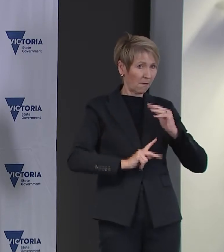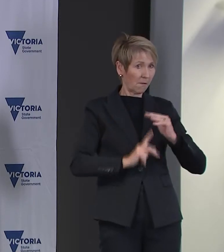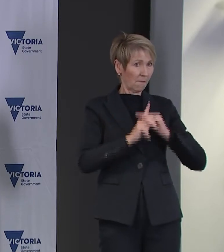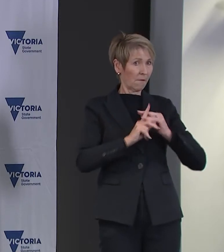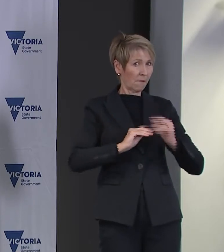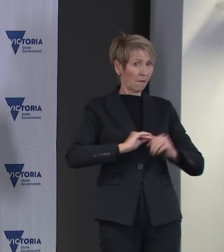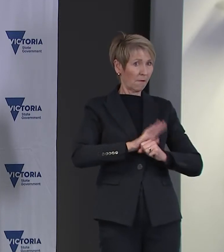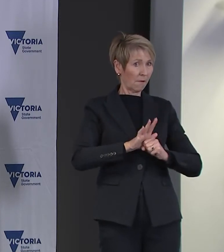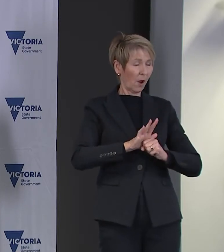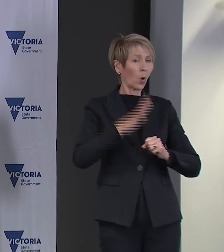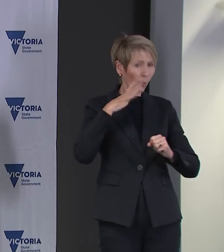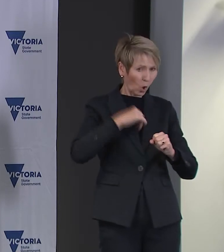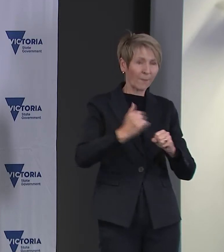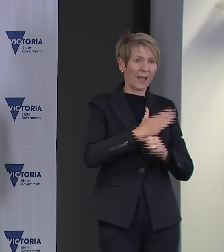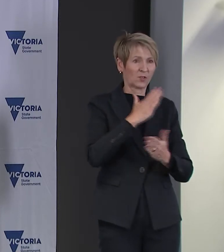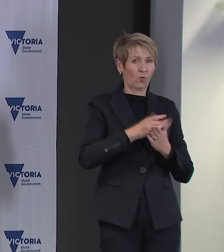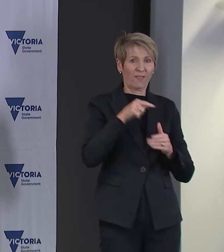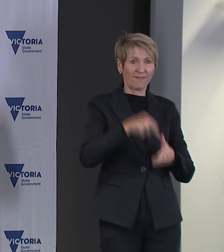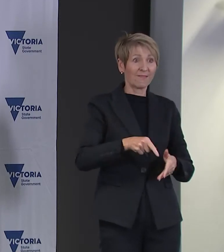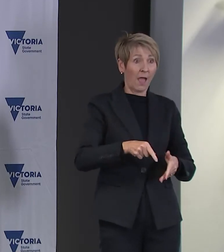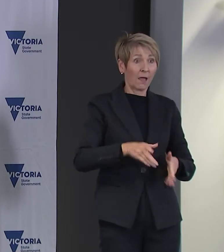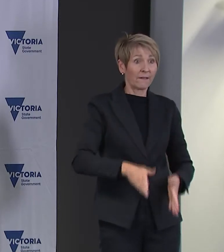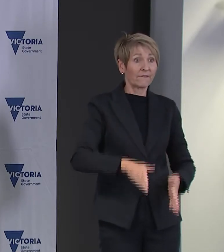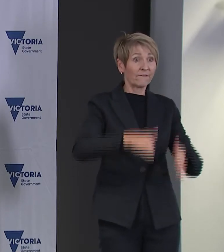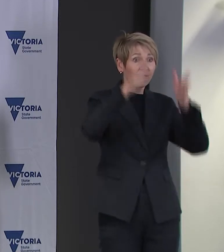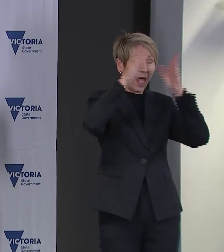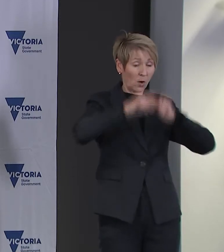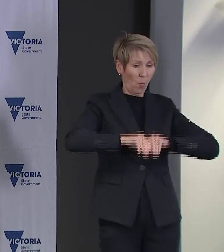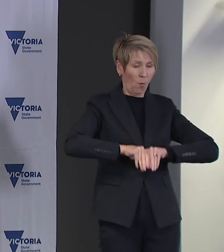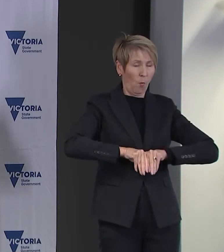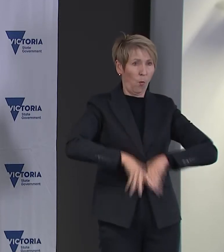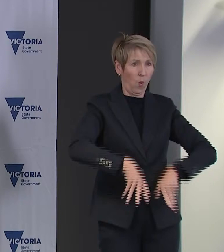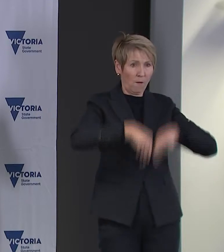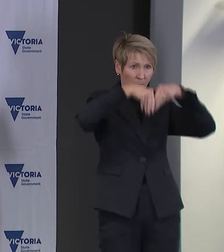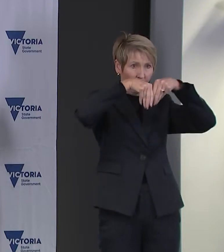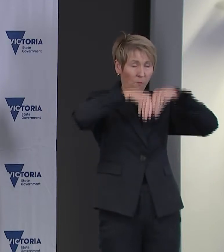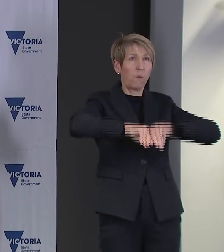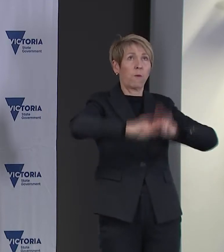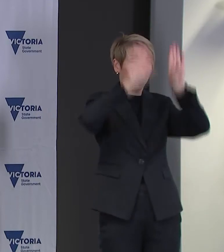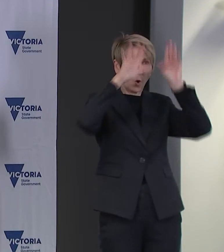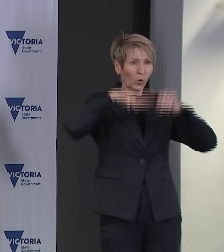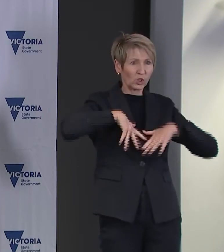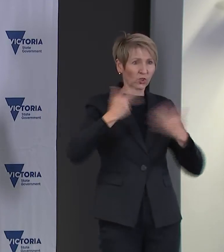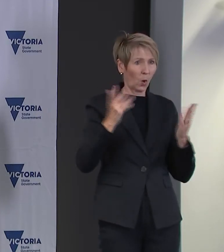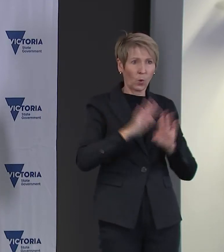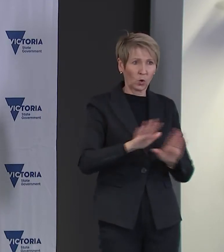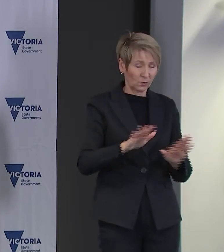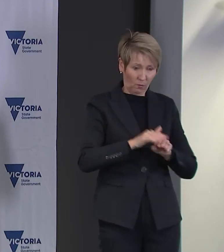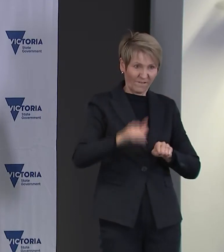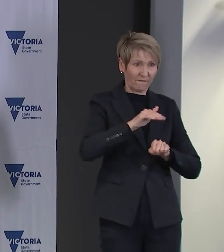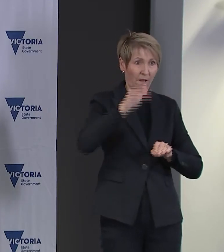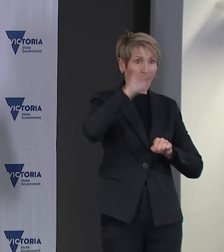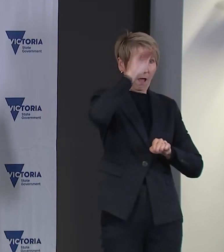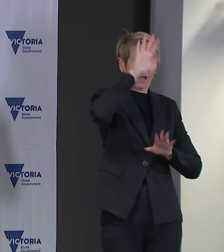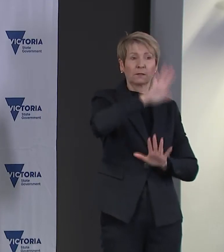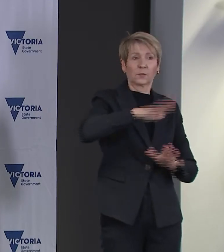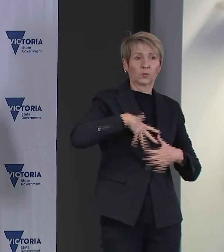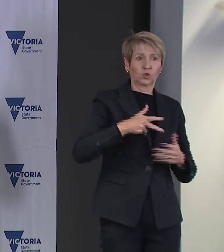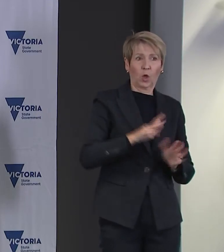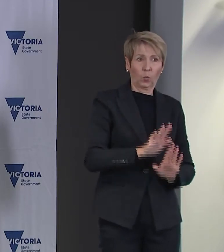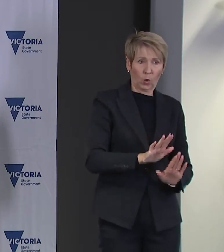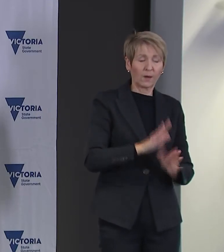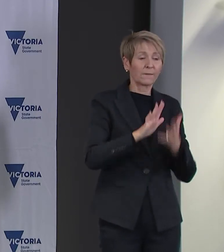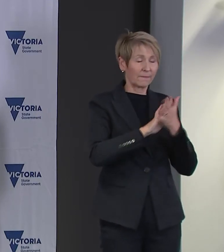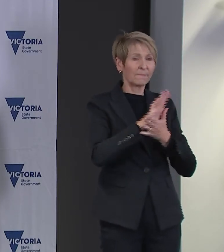trauma that those communities went through last year is not repeated. That's why working with trusted, on-the-ground groups,